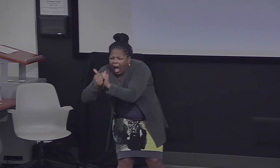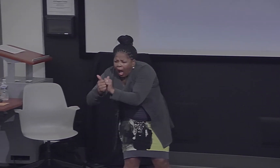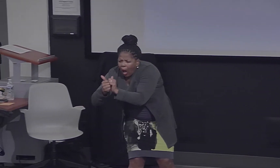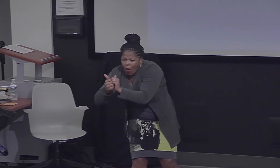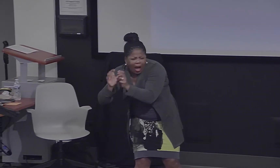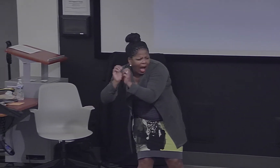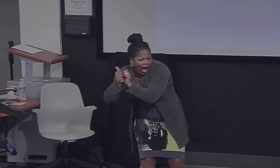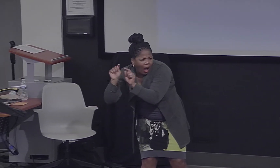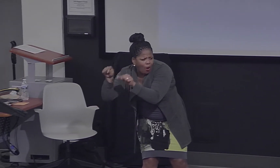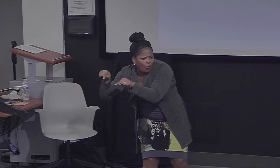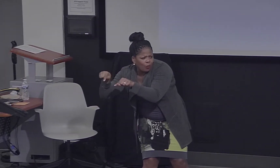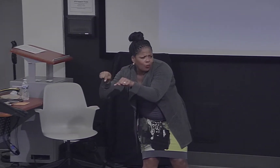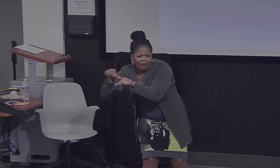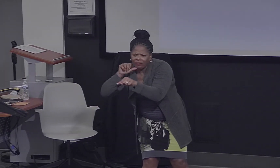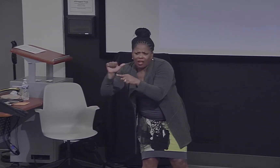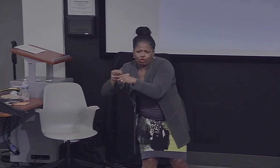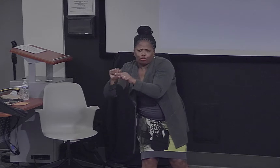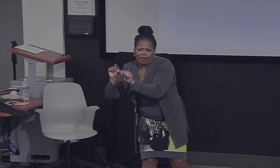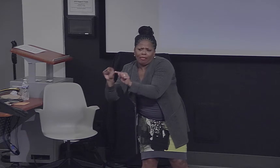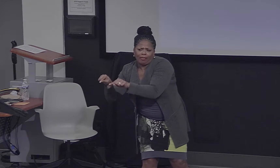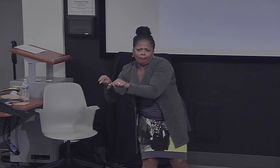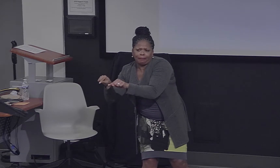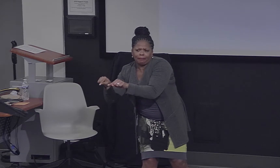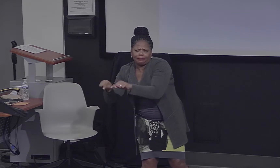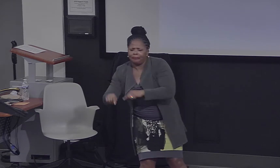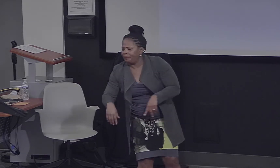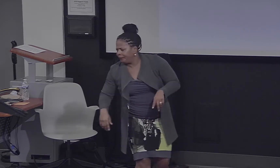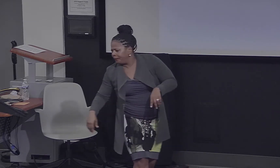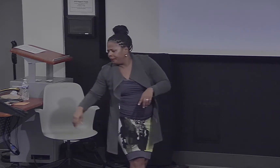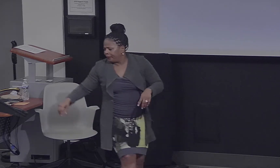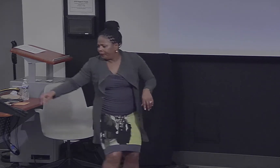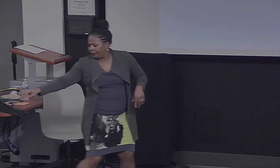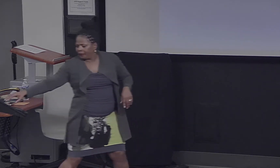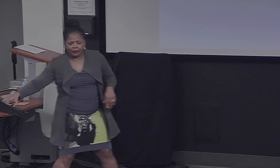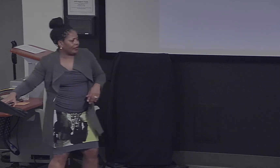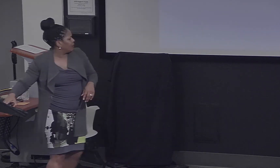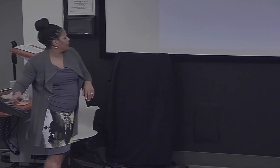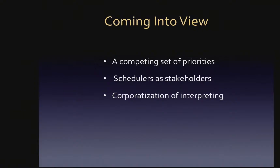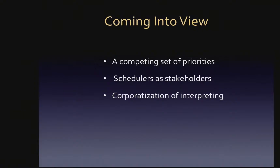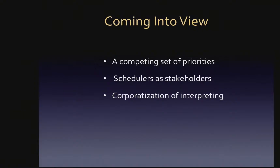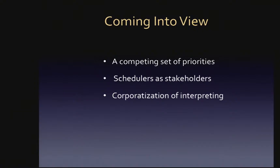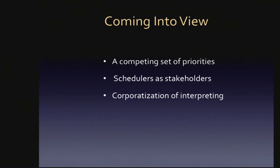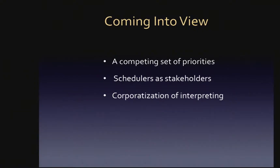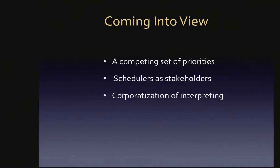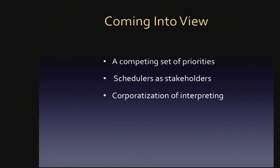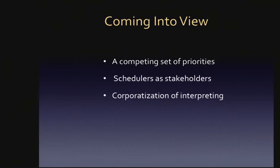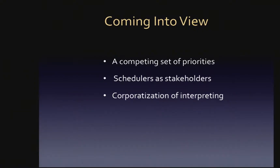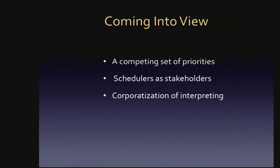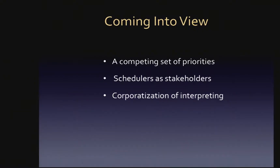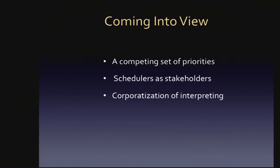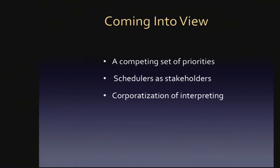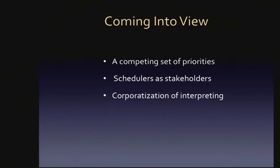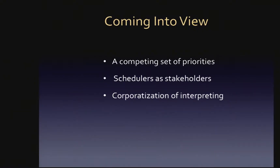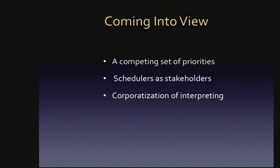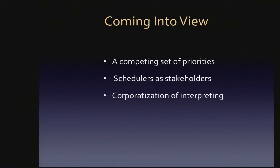But often the job descriptions say nothing about making decisions about the interpreting task or having any knowledge of the code of professional